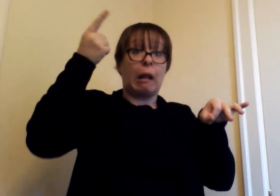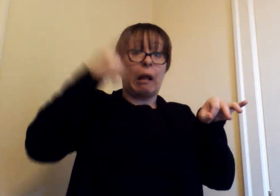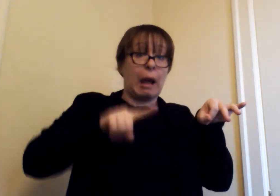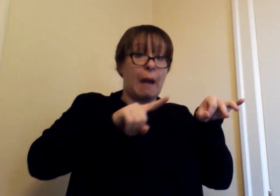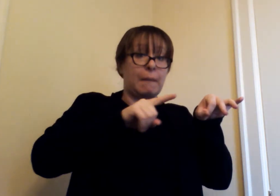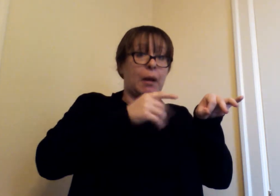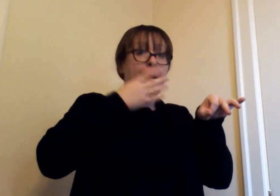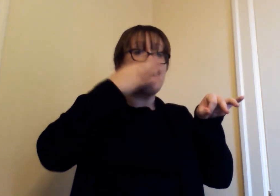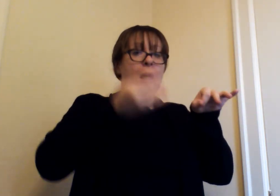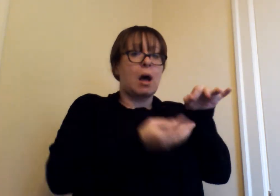painful to the touch.